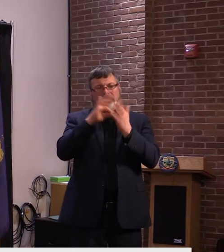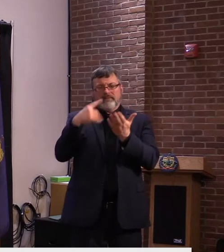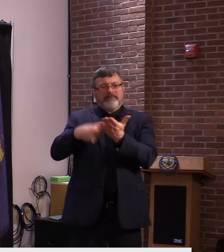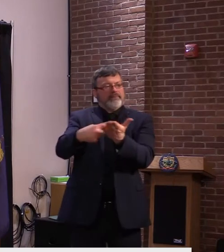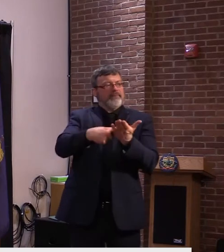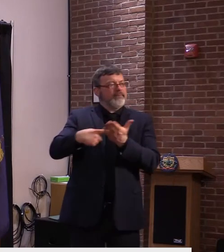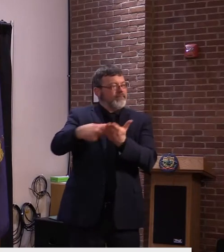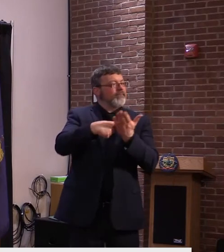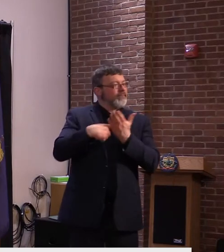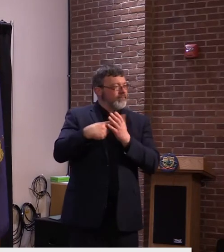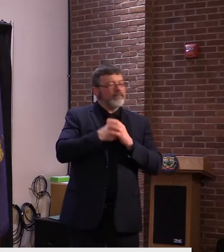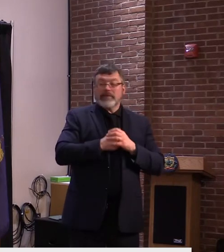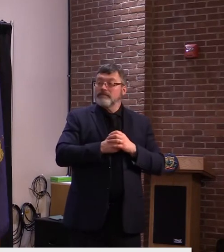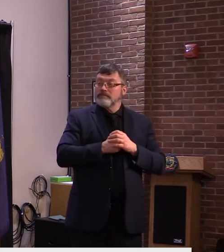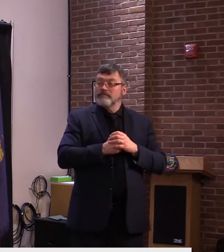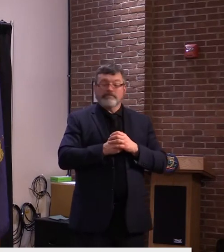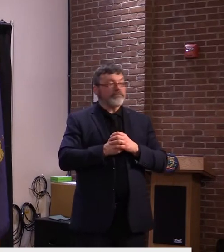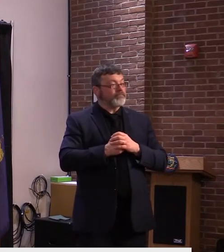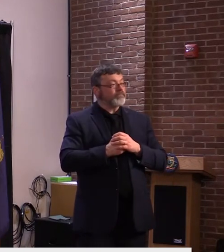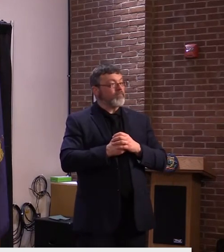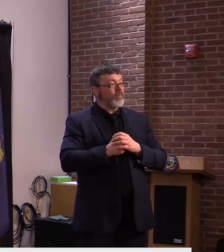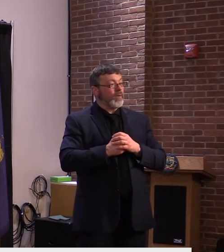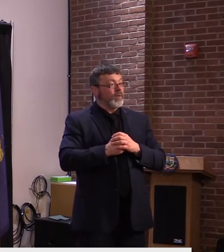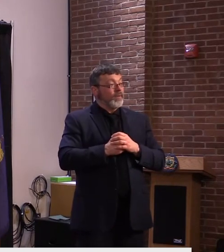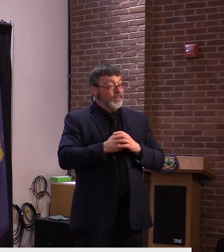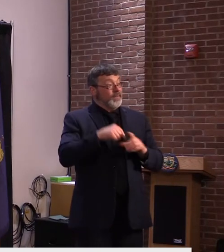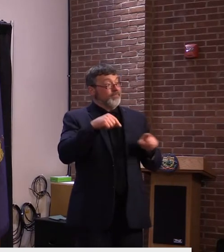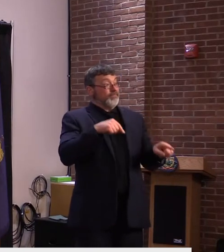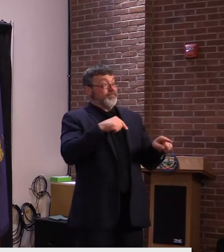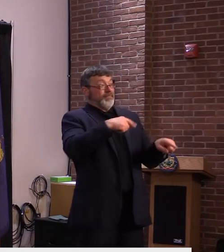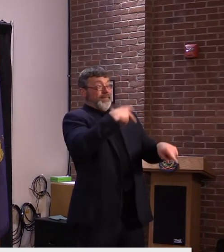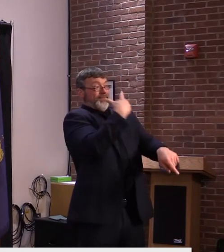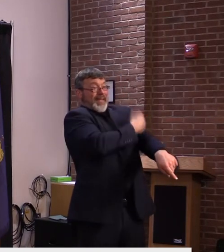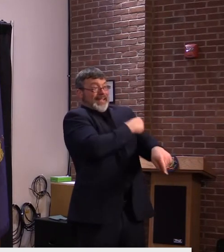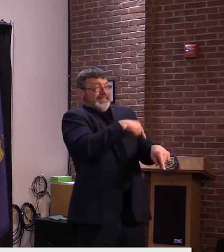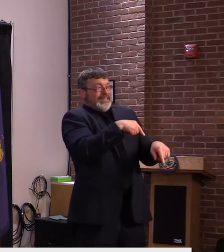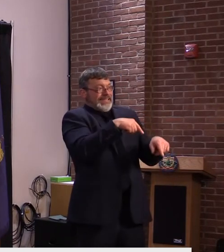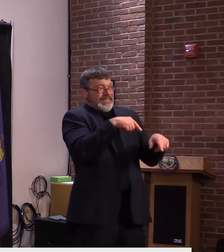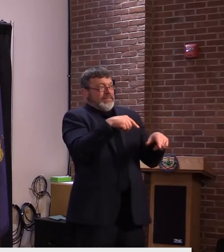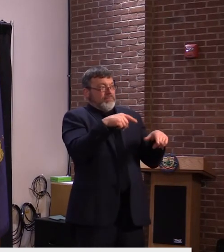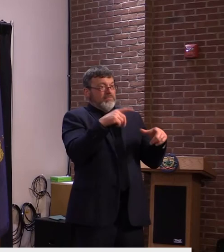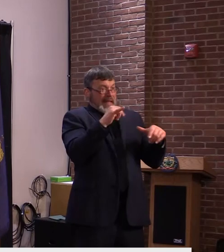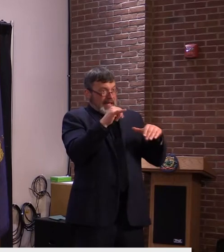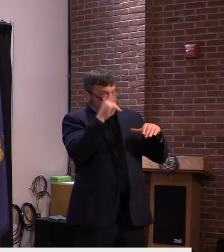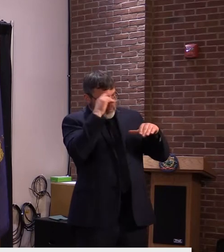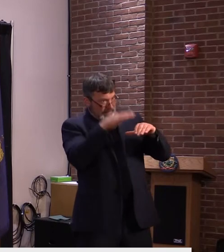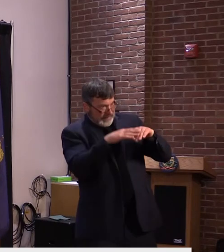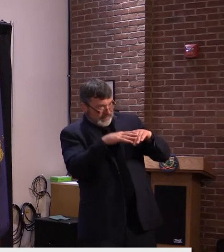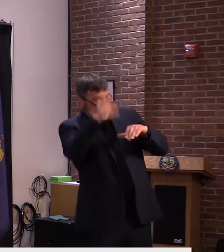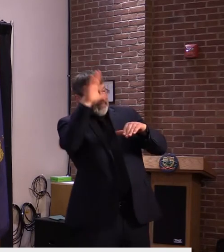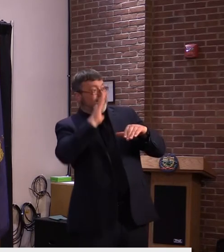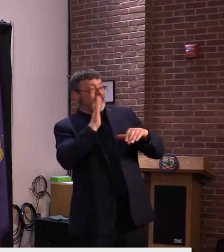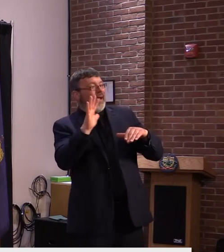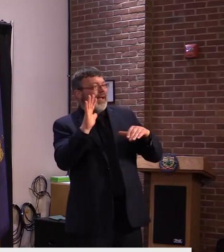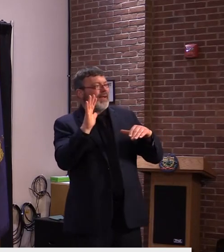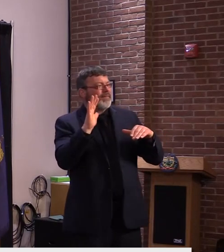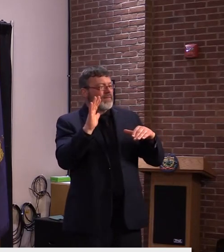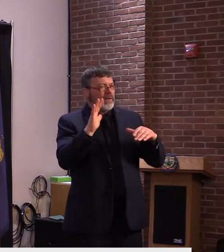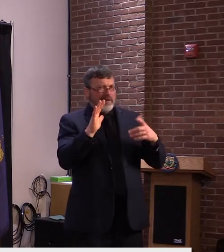which is, of course, these vaccines are just, for many of the youngest children, just becoming available